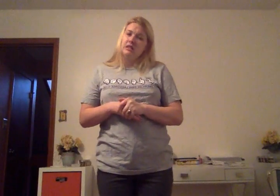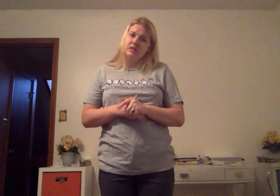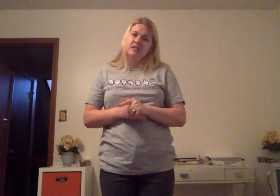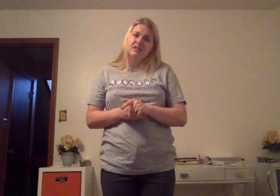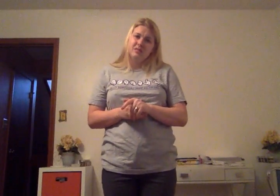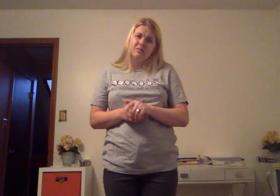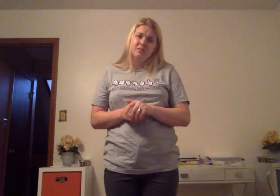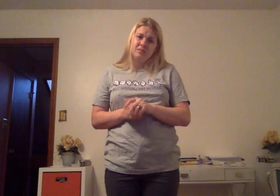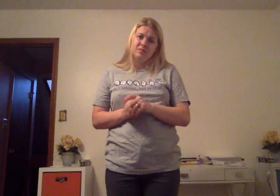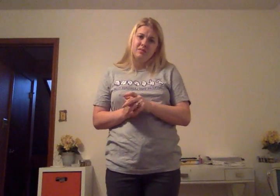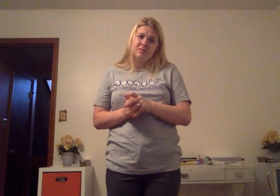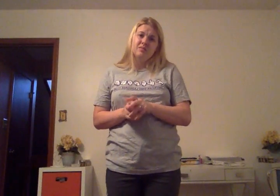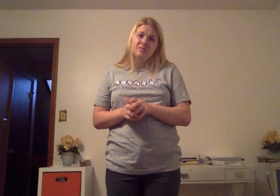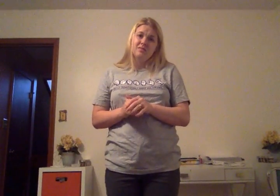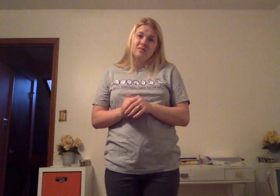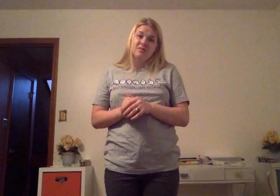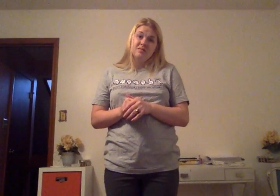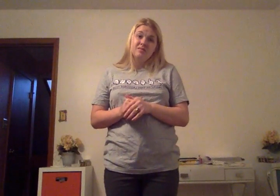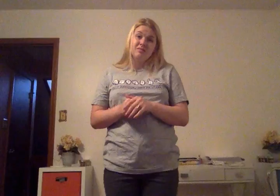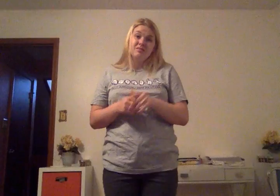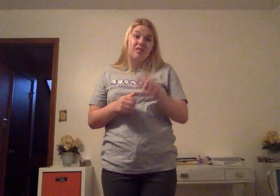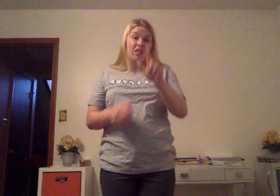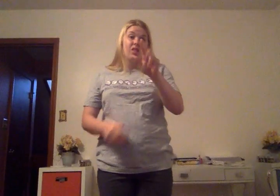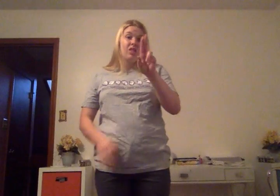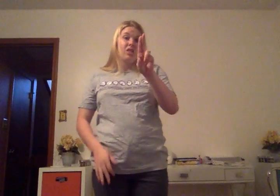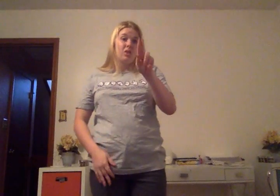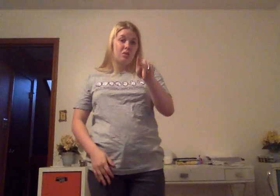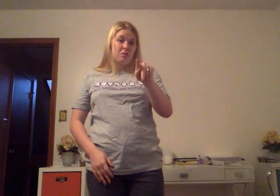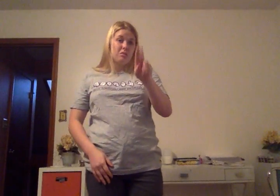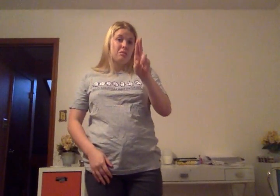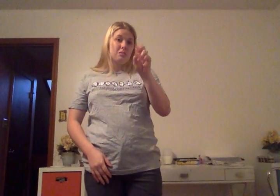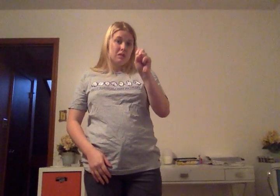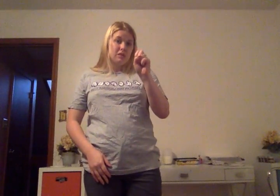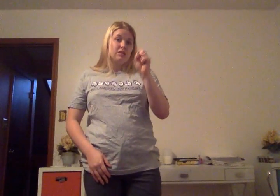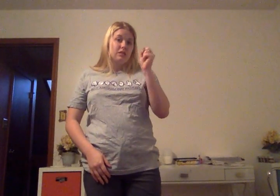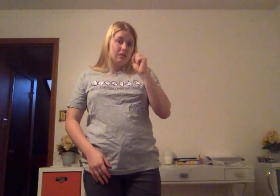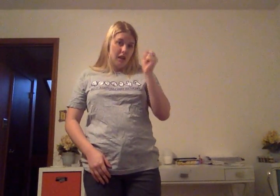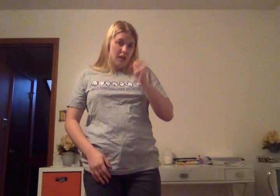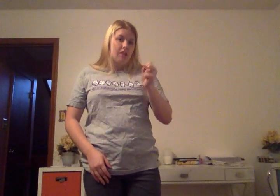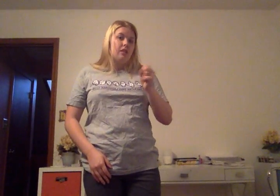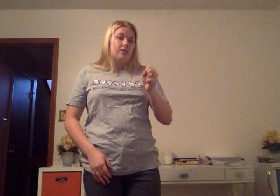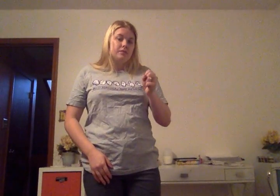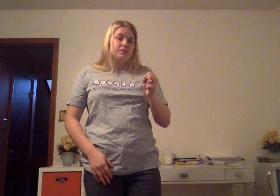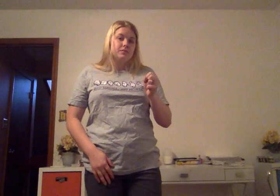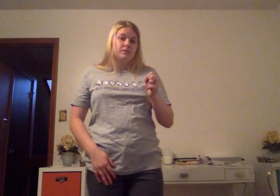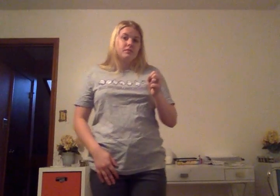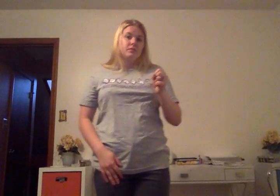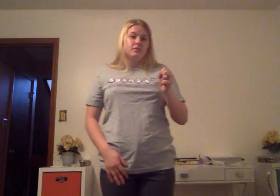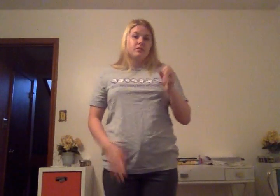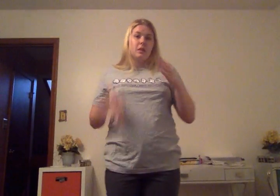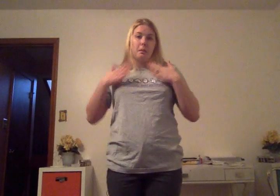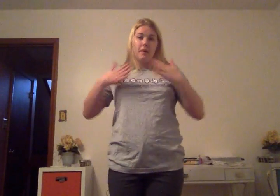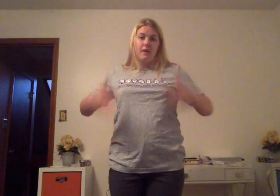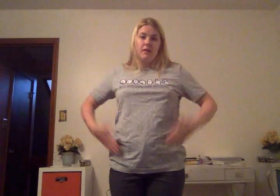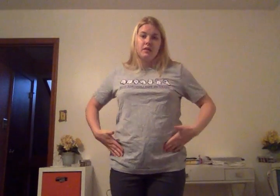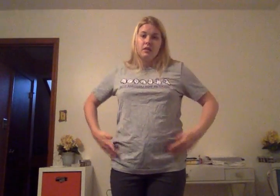of it, that's part of lupus. That's part of the condition, isn't it? It is, because everything affects your body, too. I think that's a huge